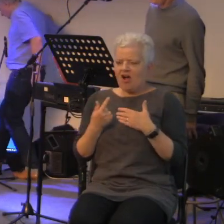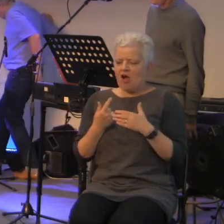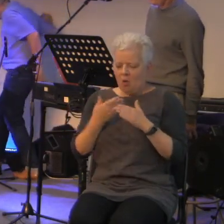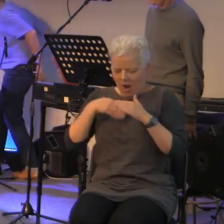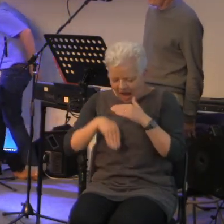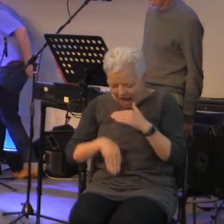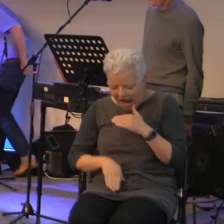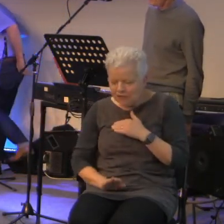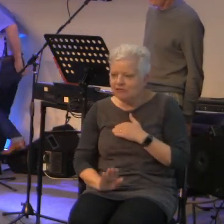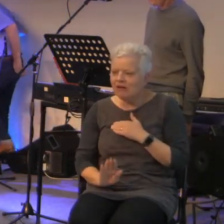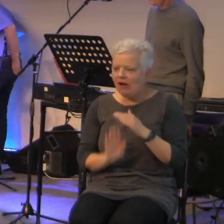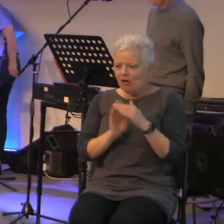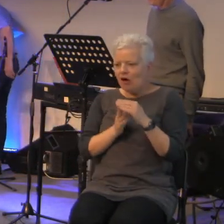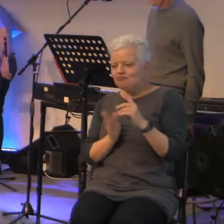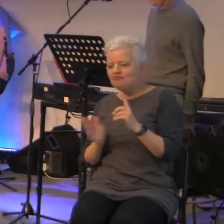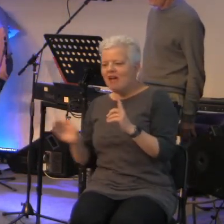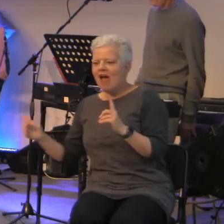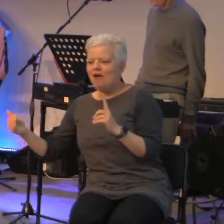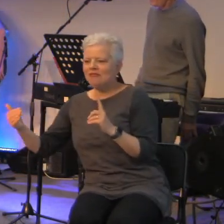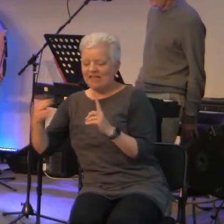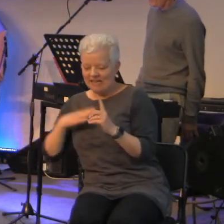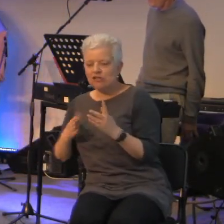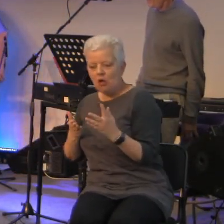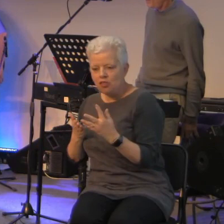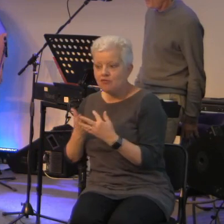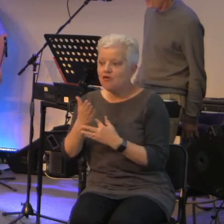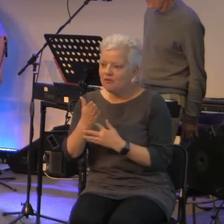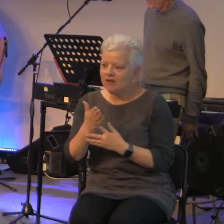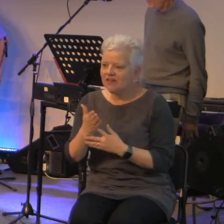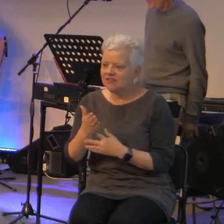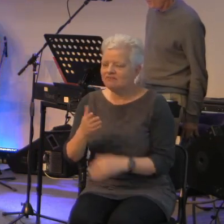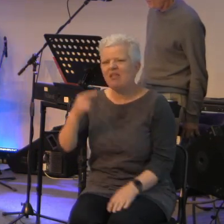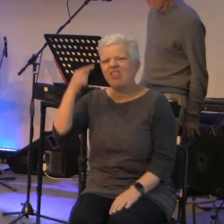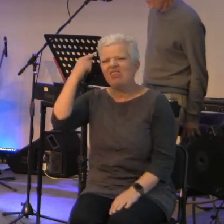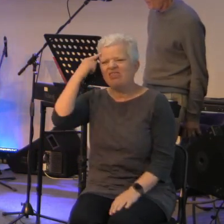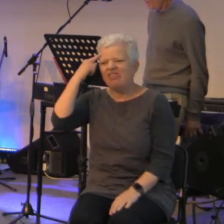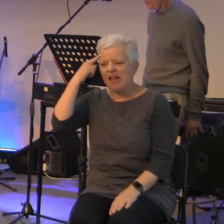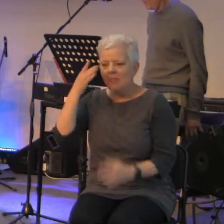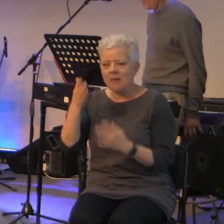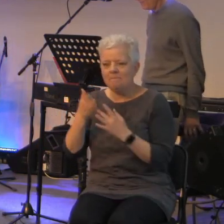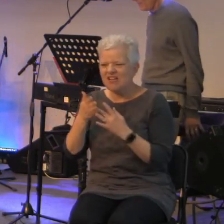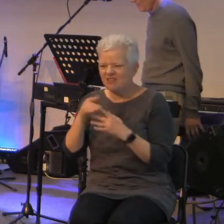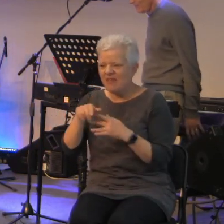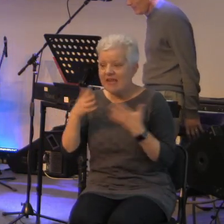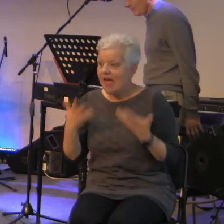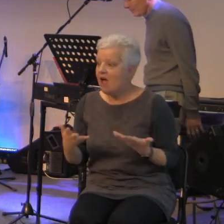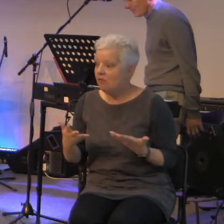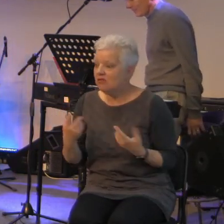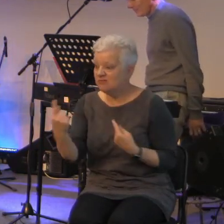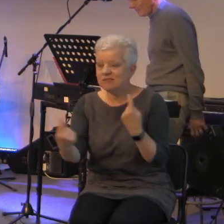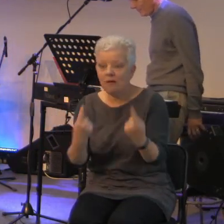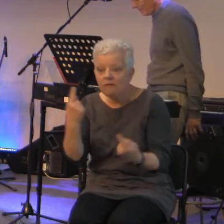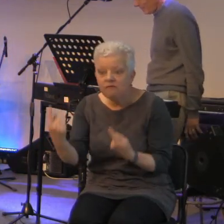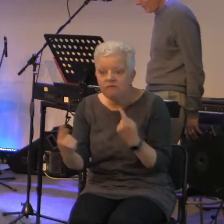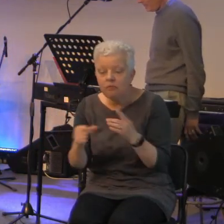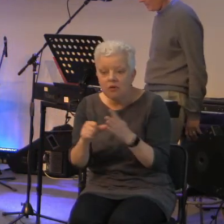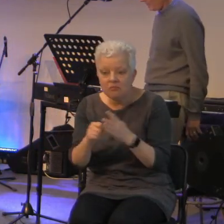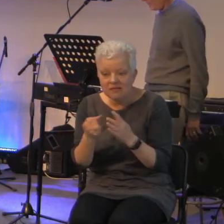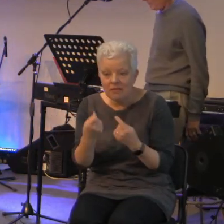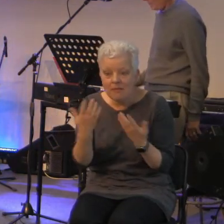under it, you can't go round it, but you need to go through it. And you might think, I'm in the middle of that right now.